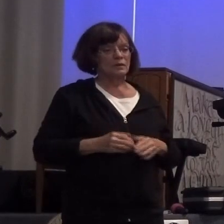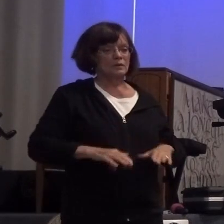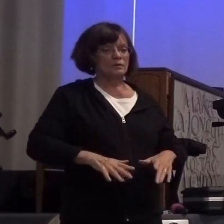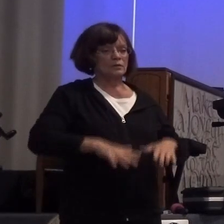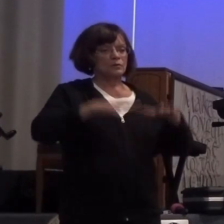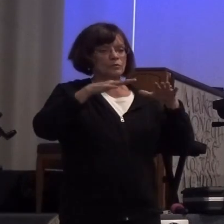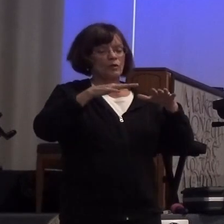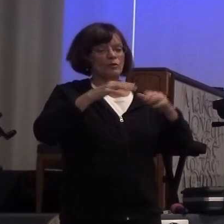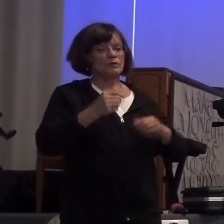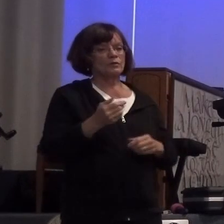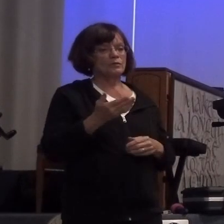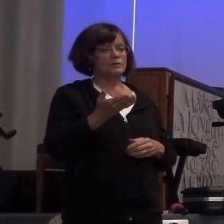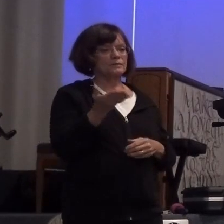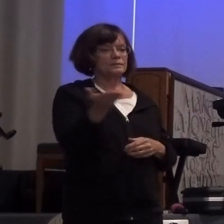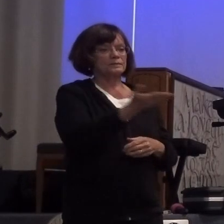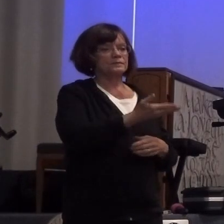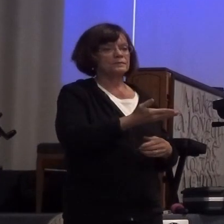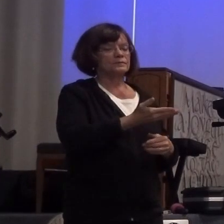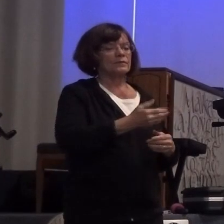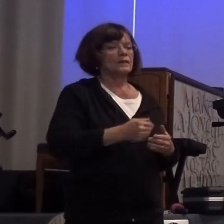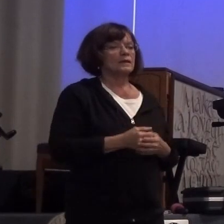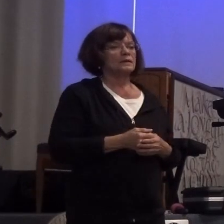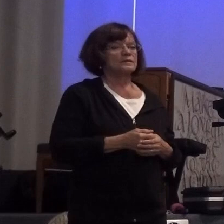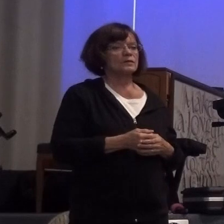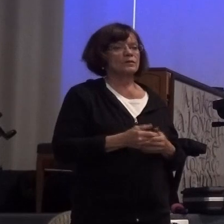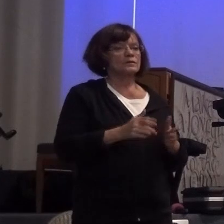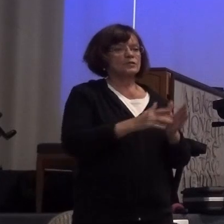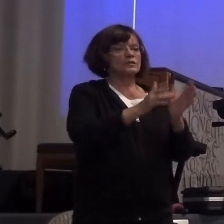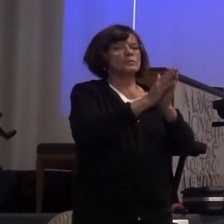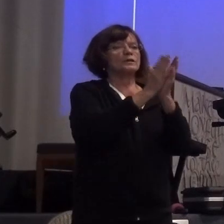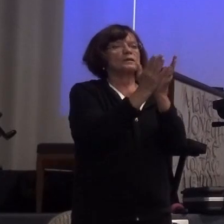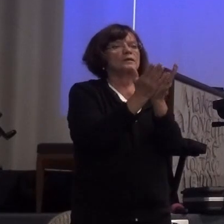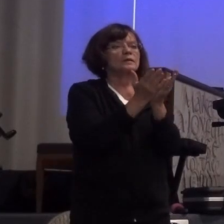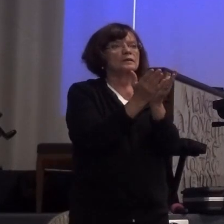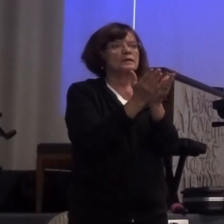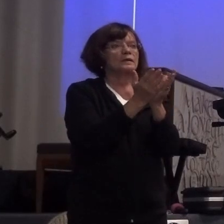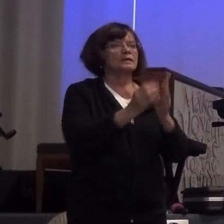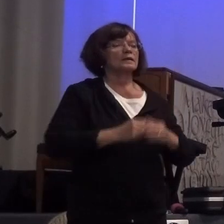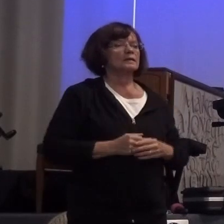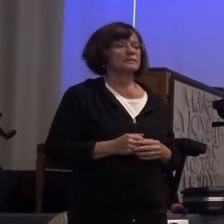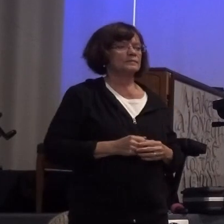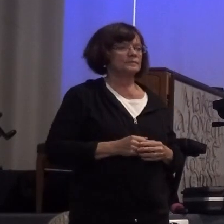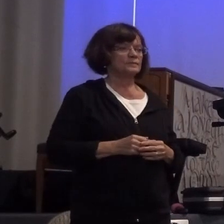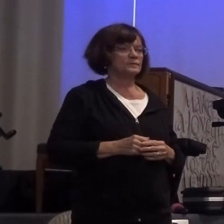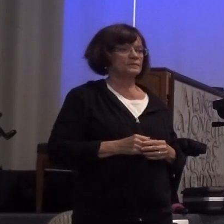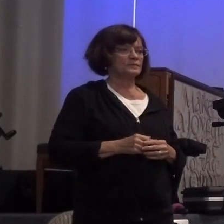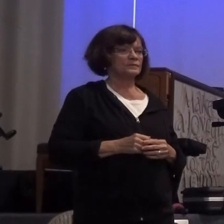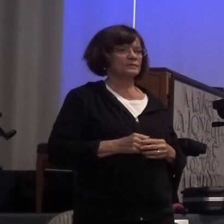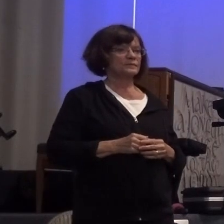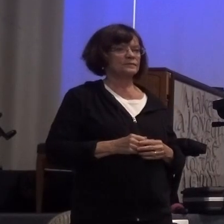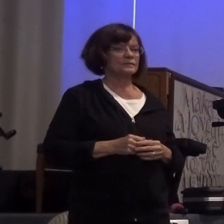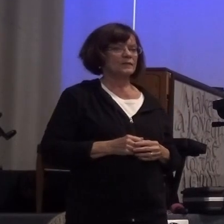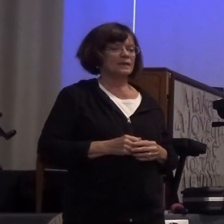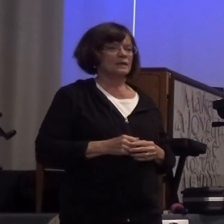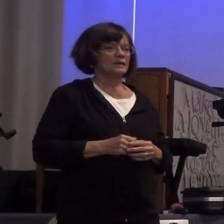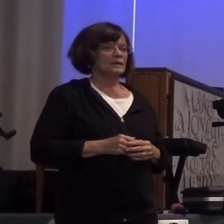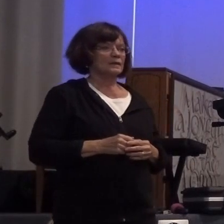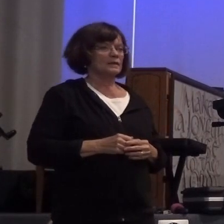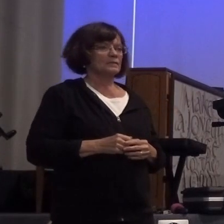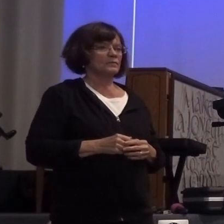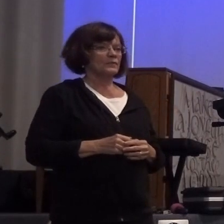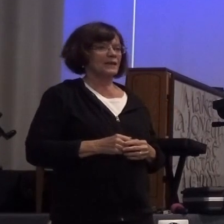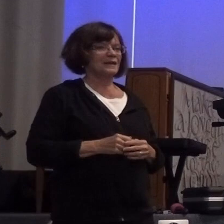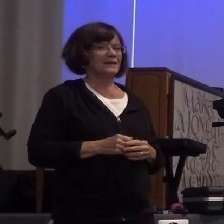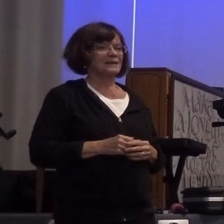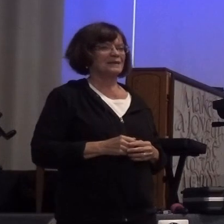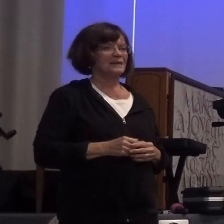turn to James chapter 1. We're going to read a lot of scripture, and I'll try not to make it as long as it was this morning.